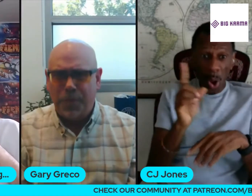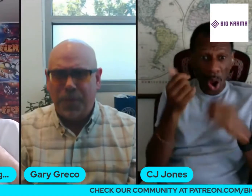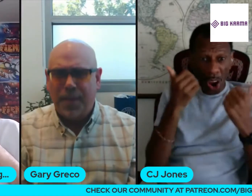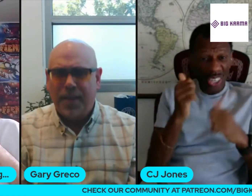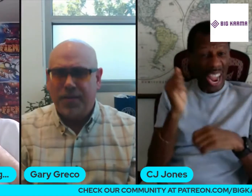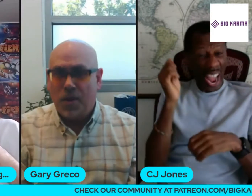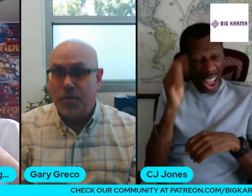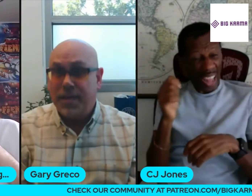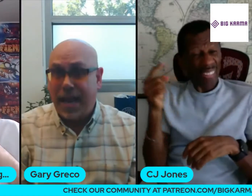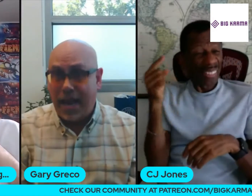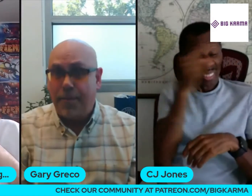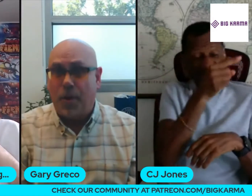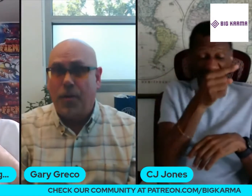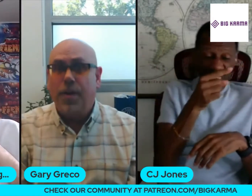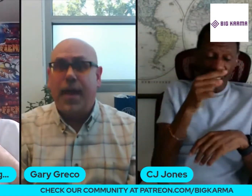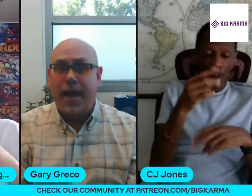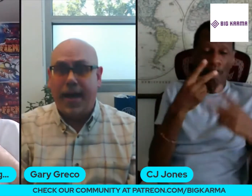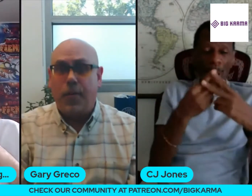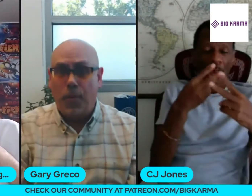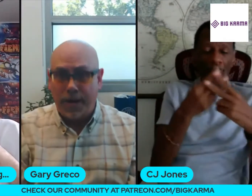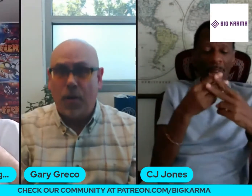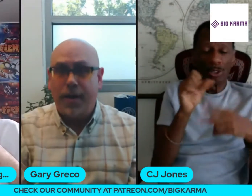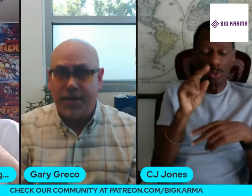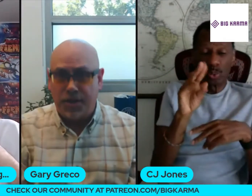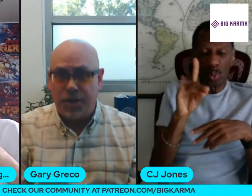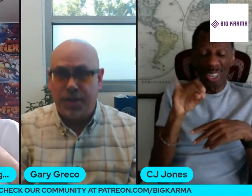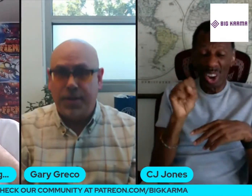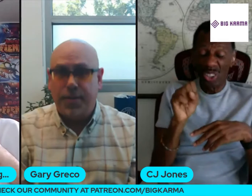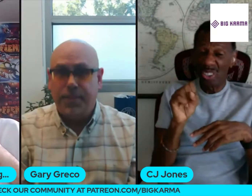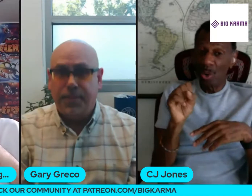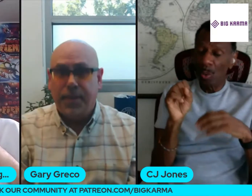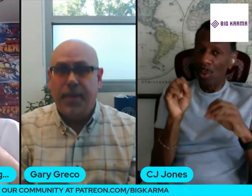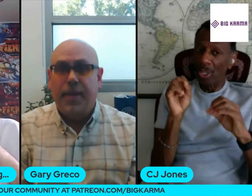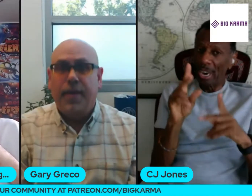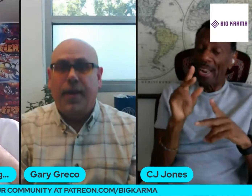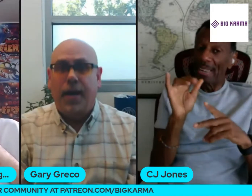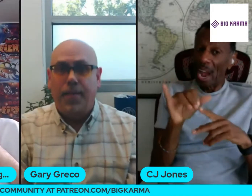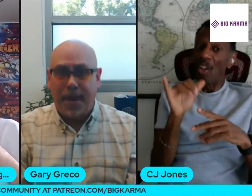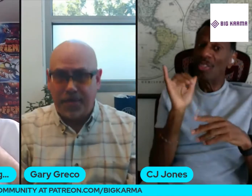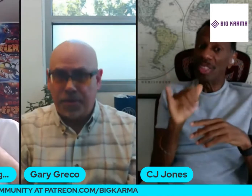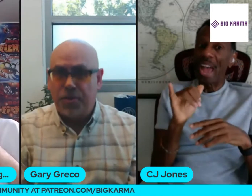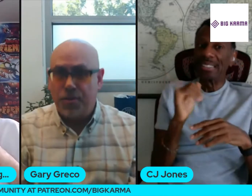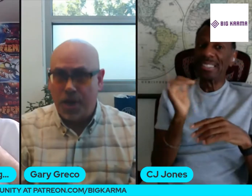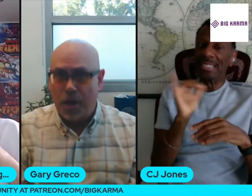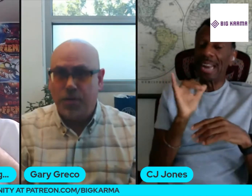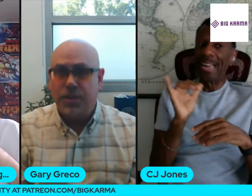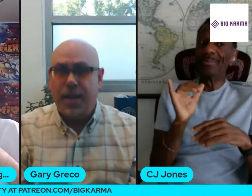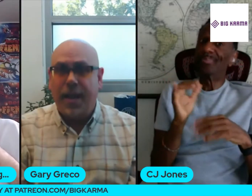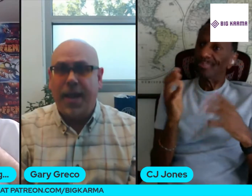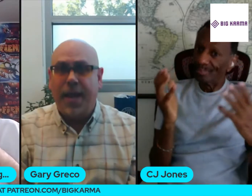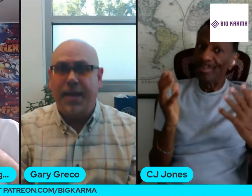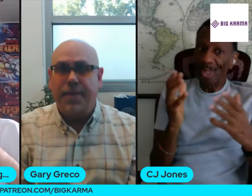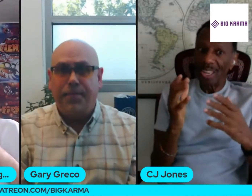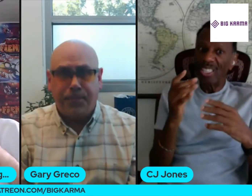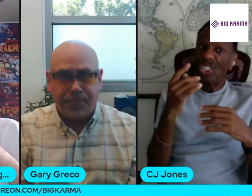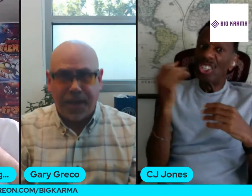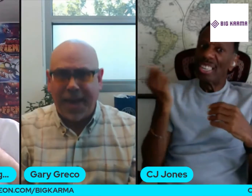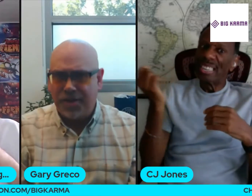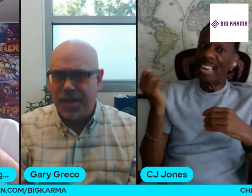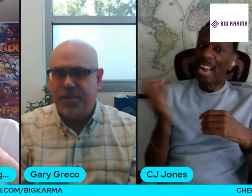blue. So it was a gamble. I went and auditioned at the studios